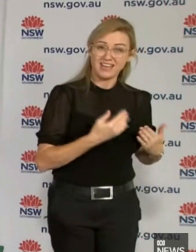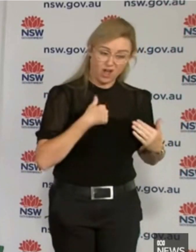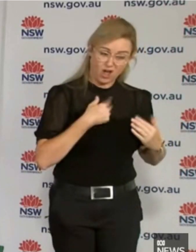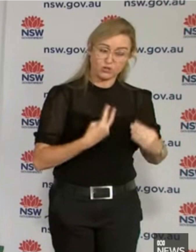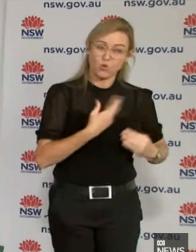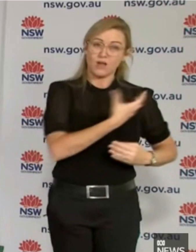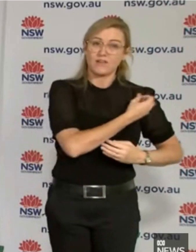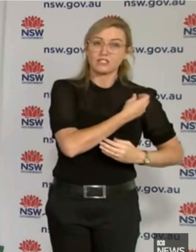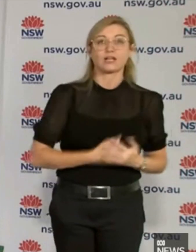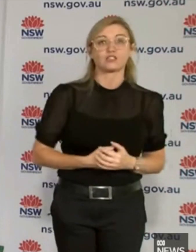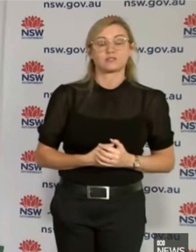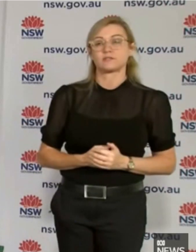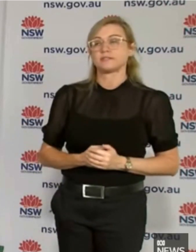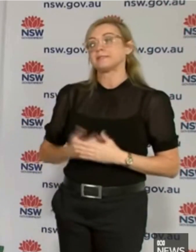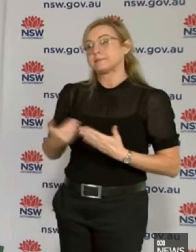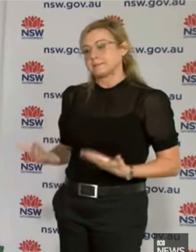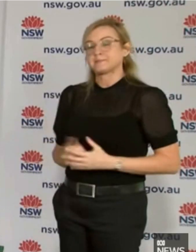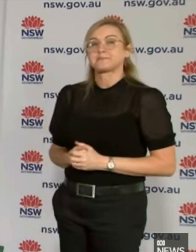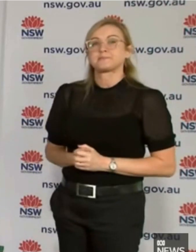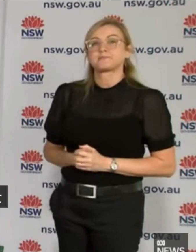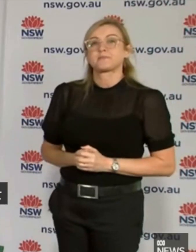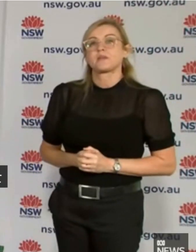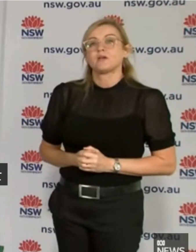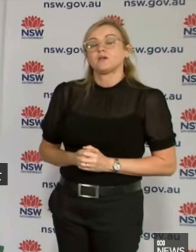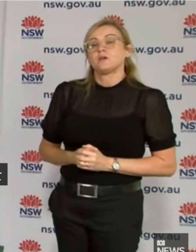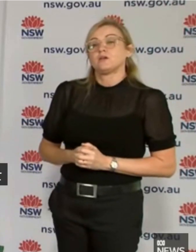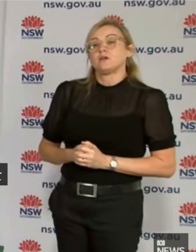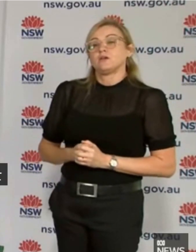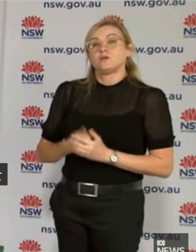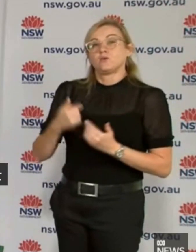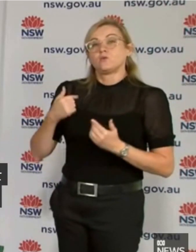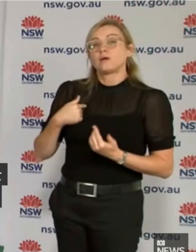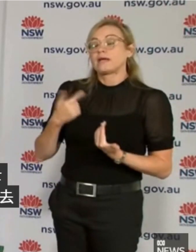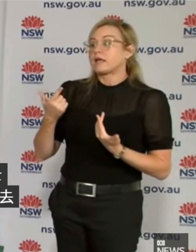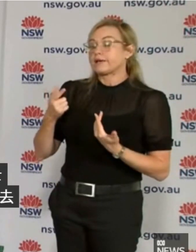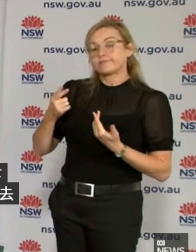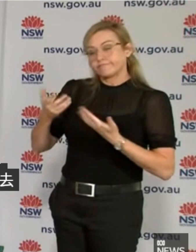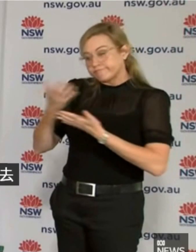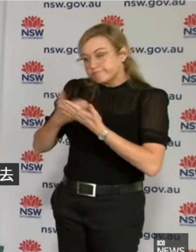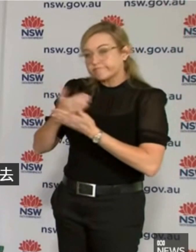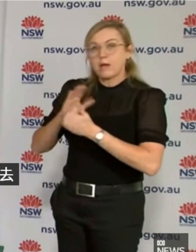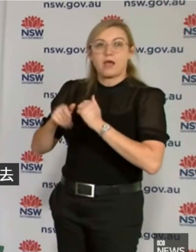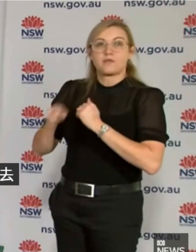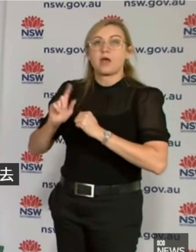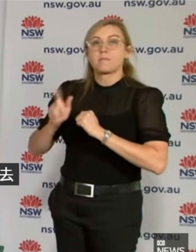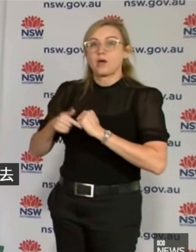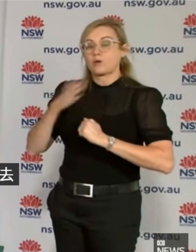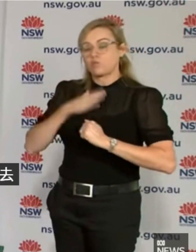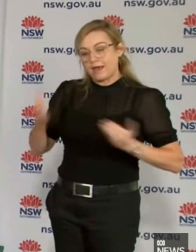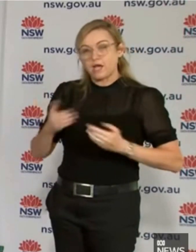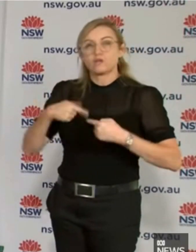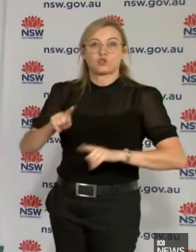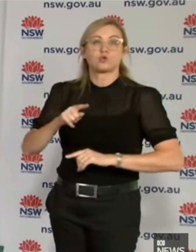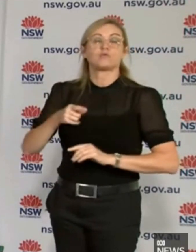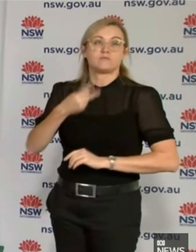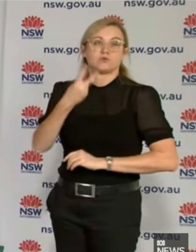say is that, as Dr. Gale has said and as Dr. Amara has said, is we need people to go and get double vaccinated fast, as soon